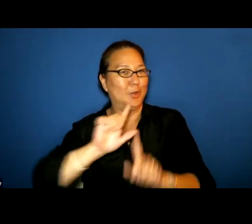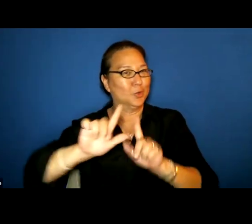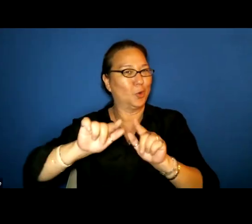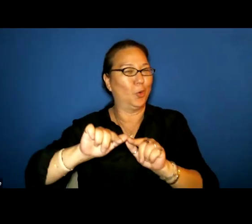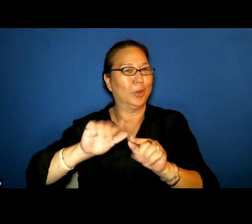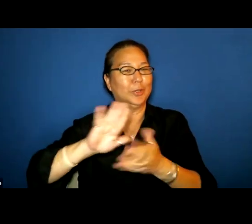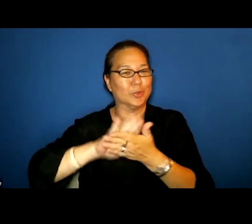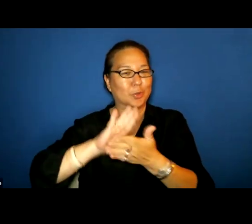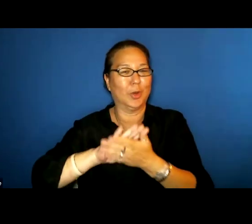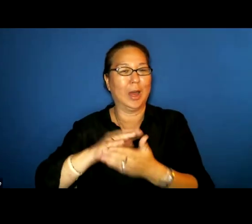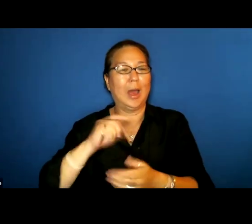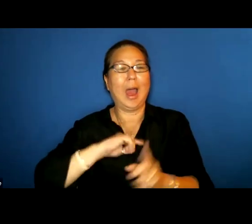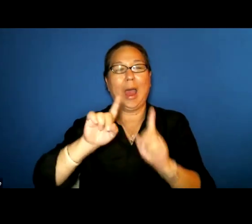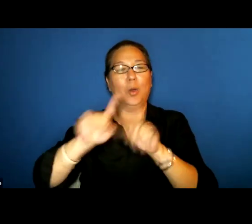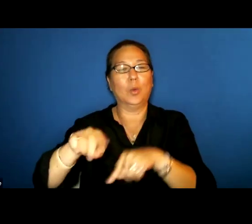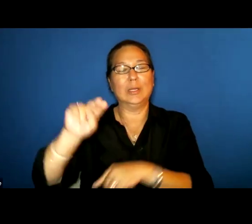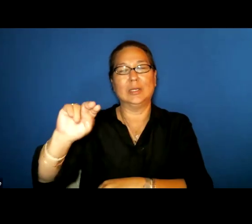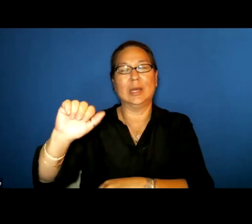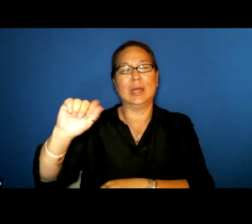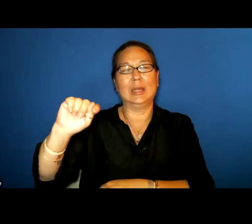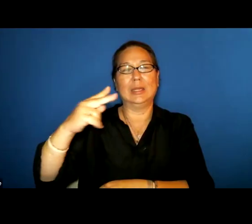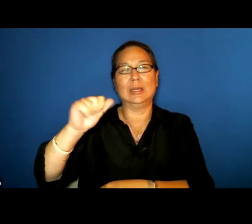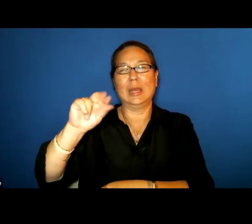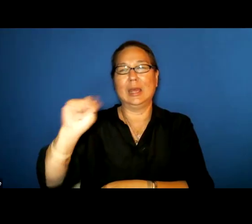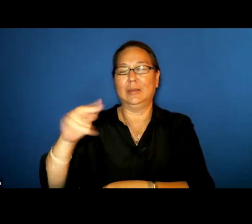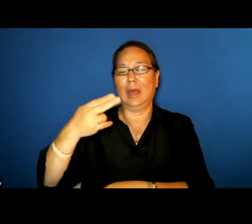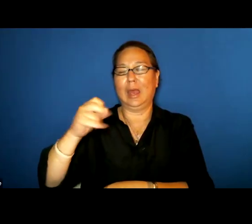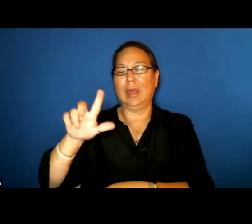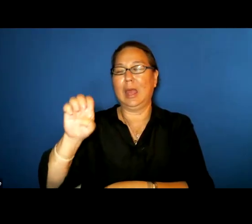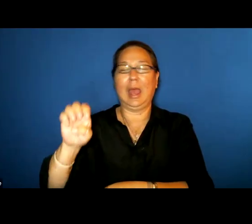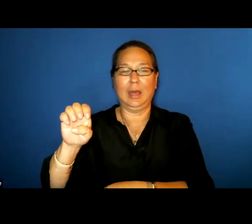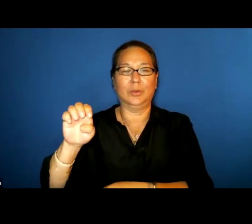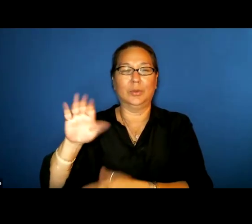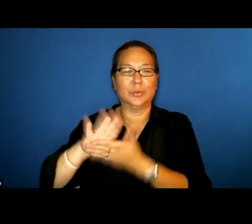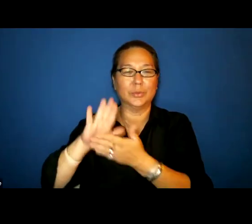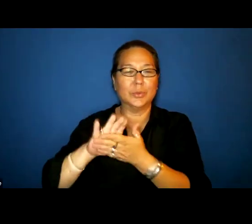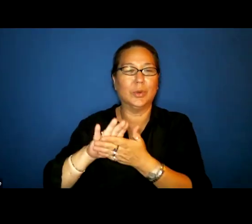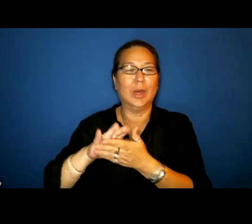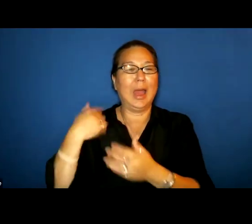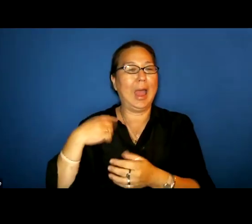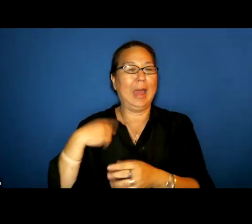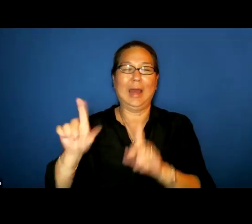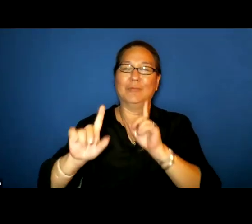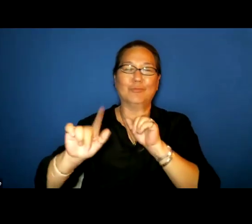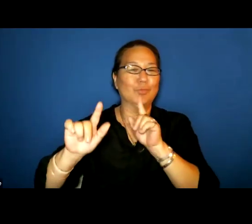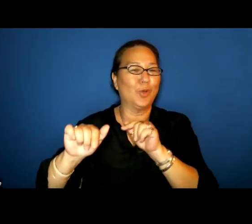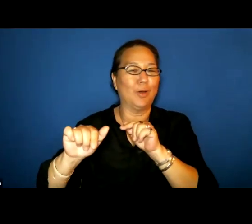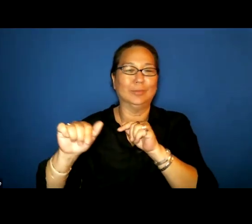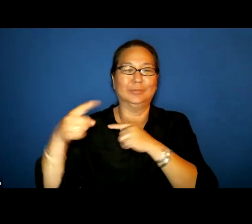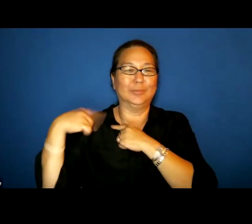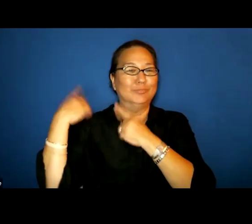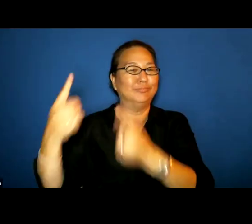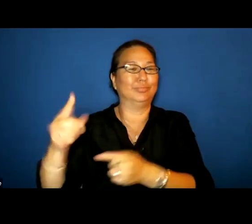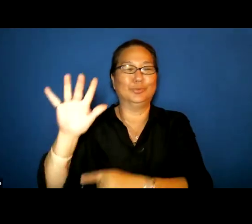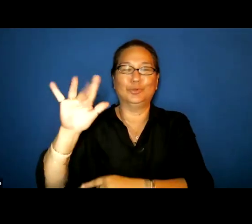Hale School, where I returned for kindergarten every year for the past 25 years. I've gone to the first day of school